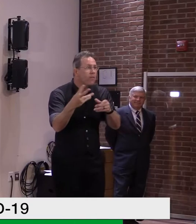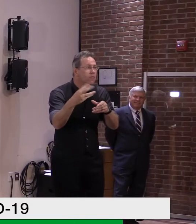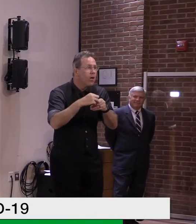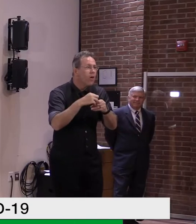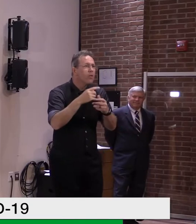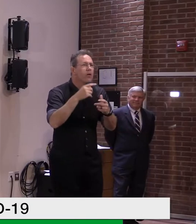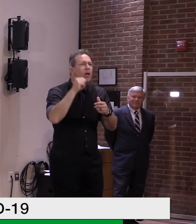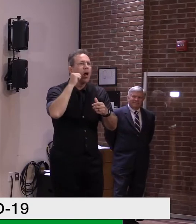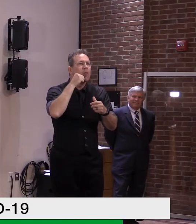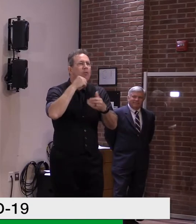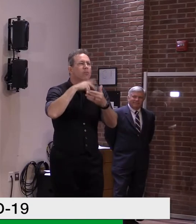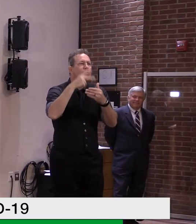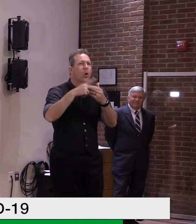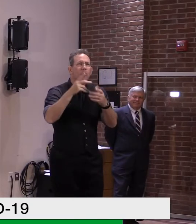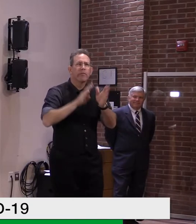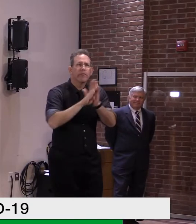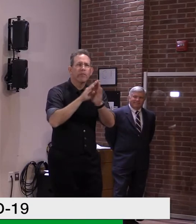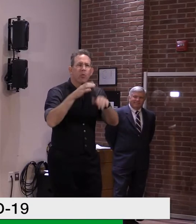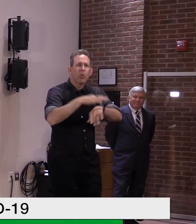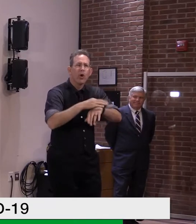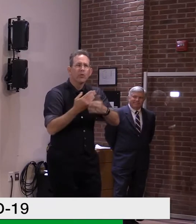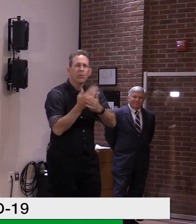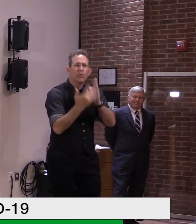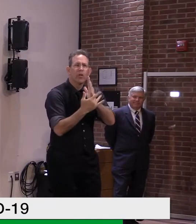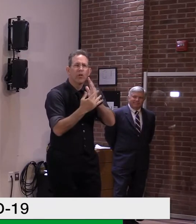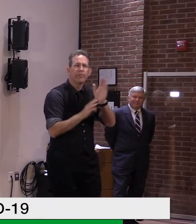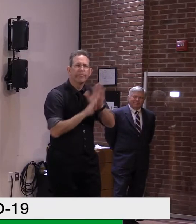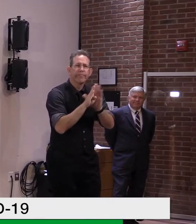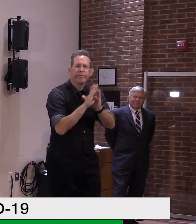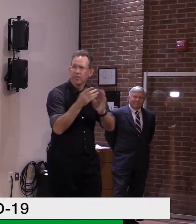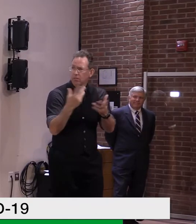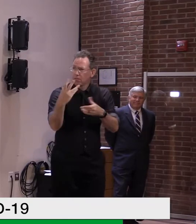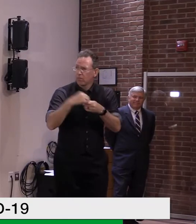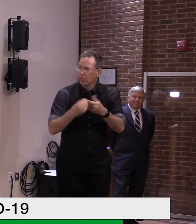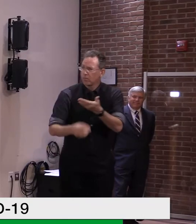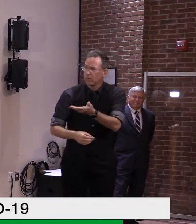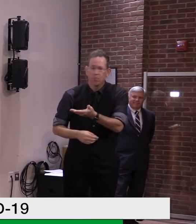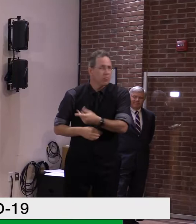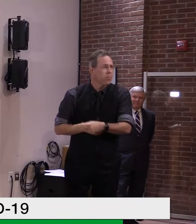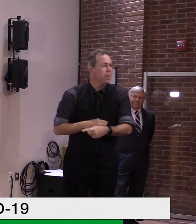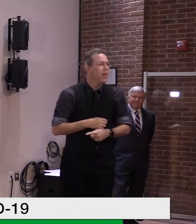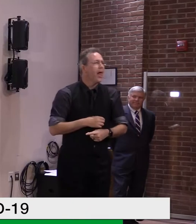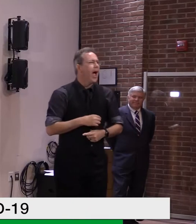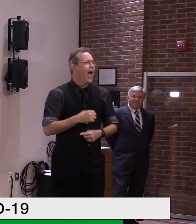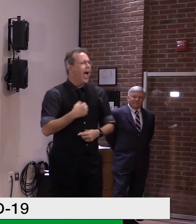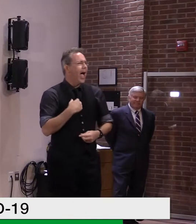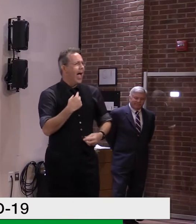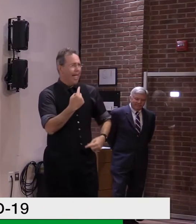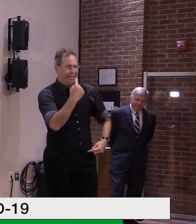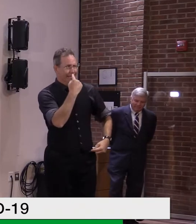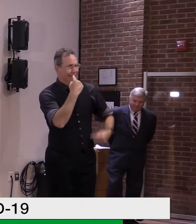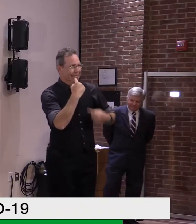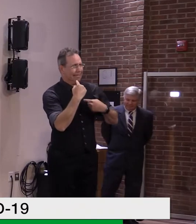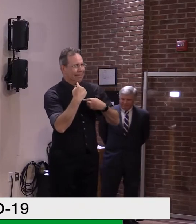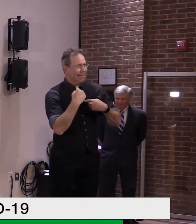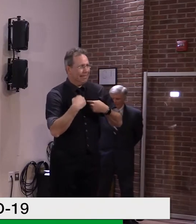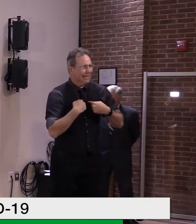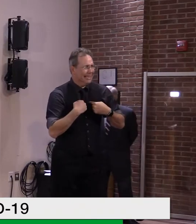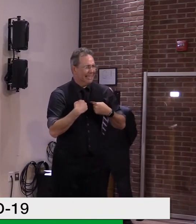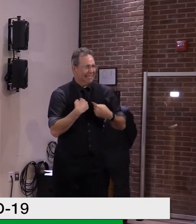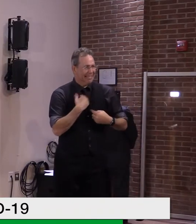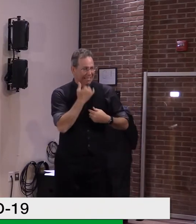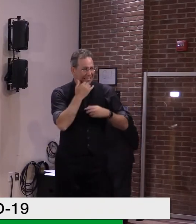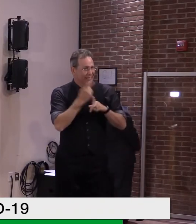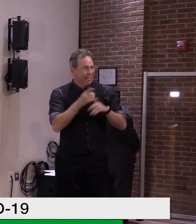probably asking the wrong person about this. This is the first I've heard of it. Obviously, a lot of